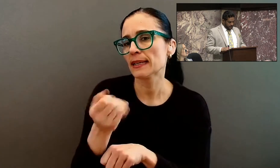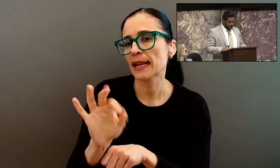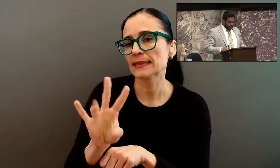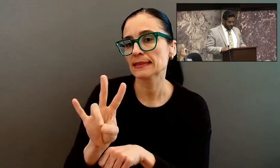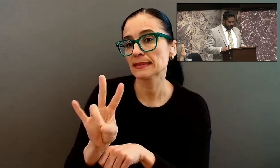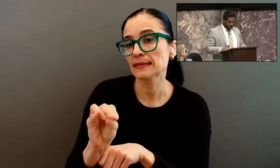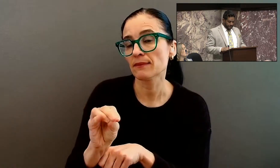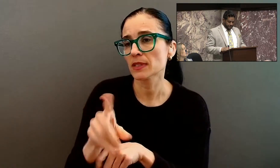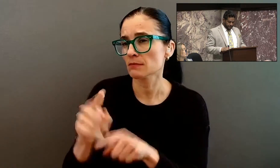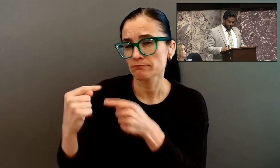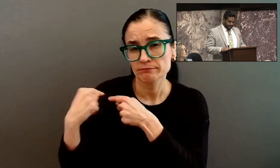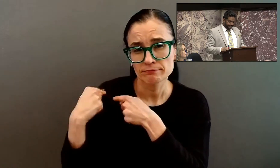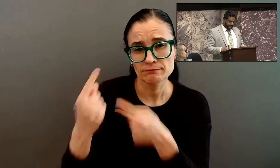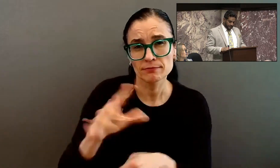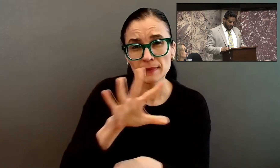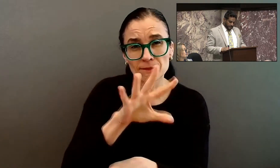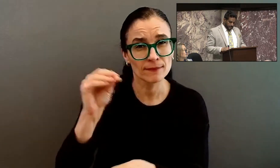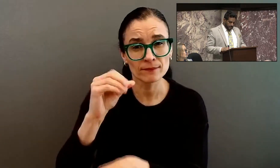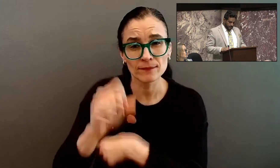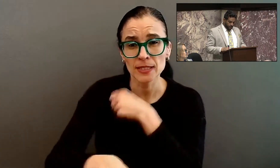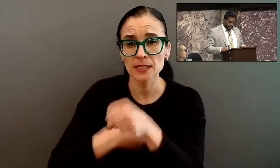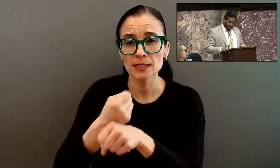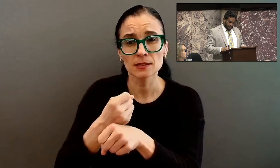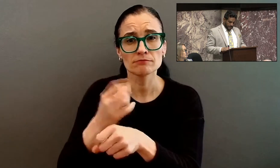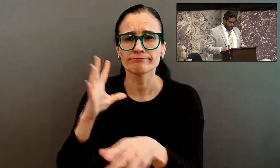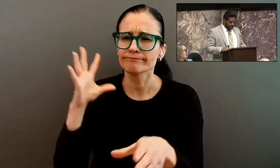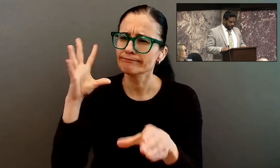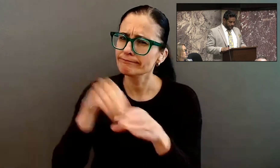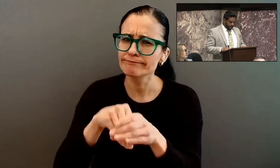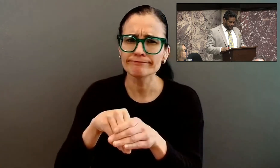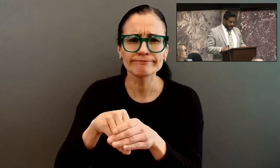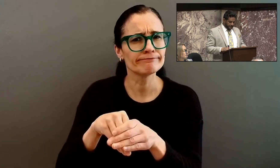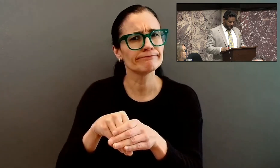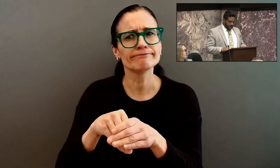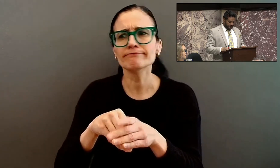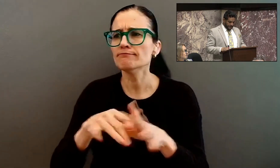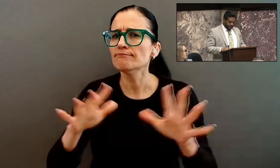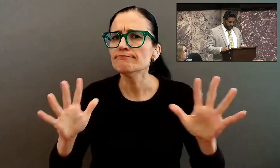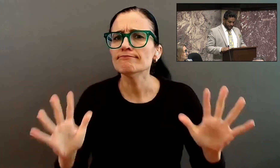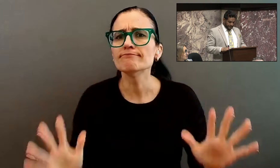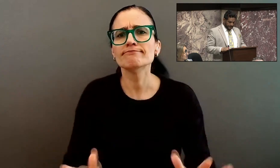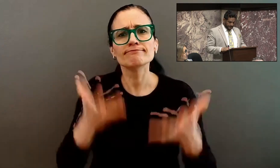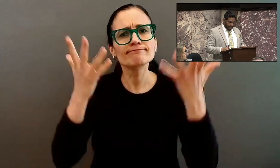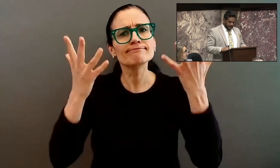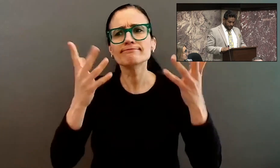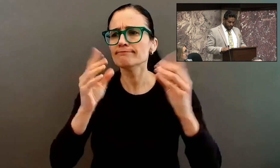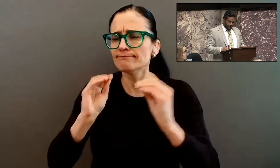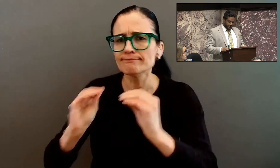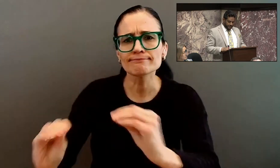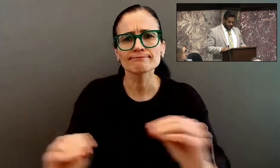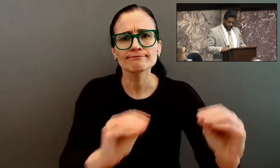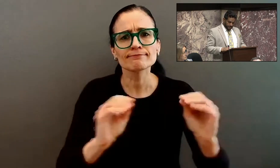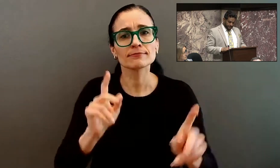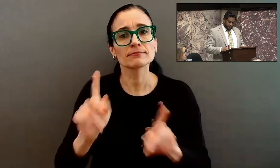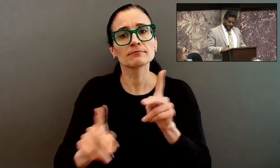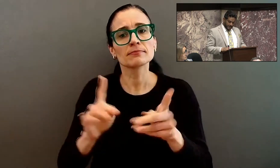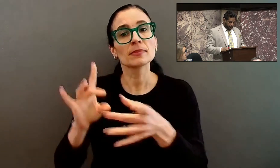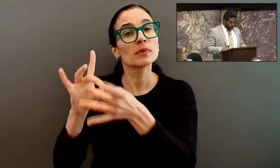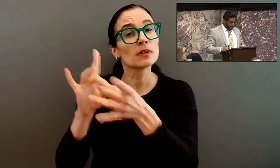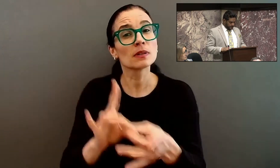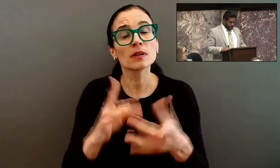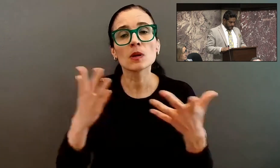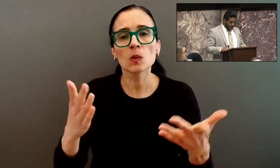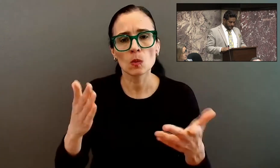the importance of the turban. He worked hard to protect the right of Sikhs to wear turbans